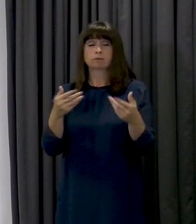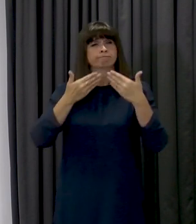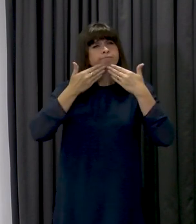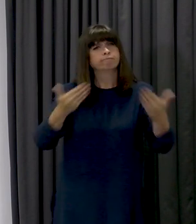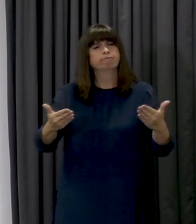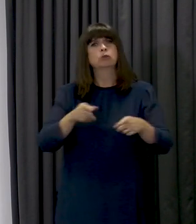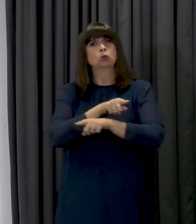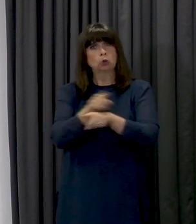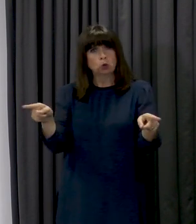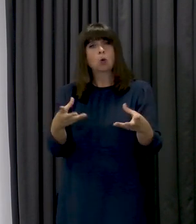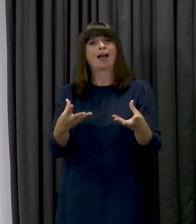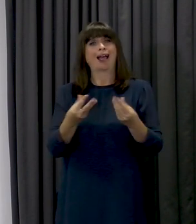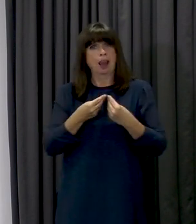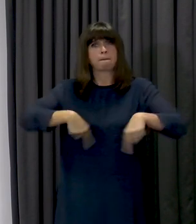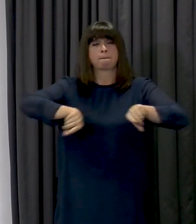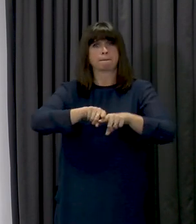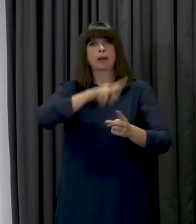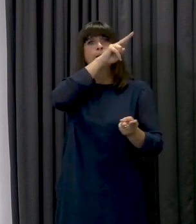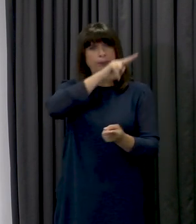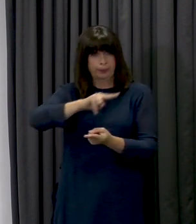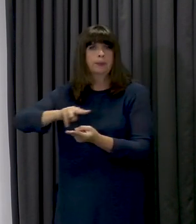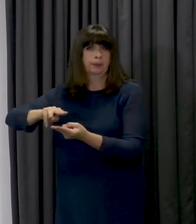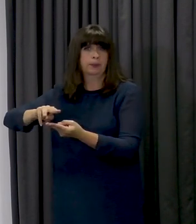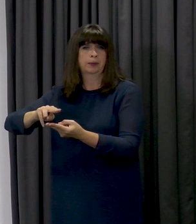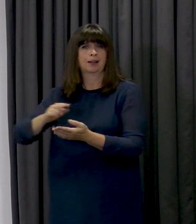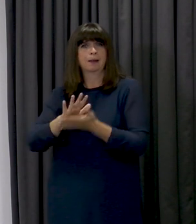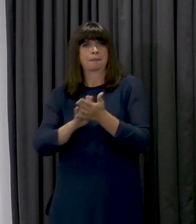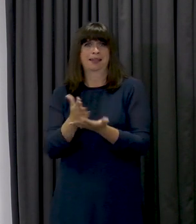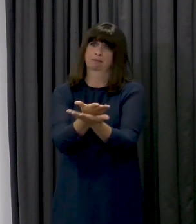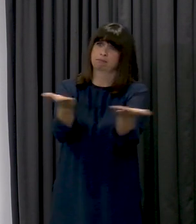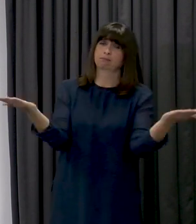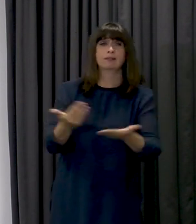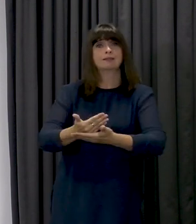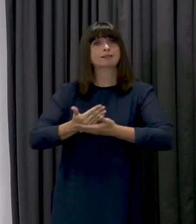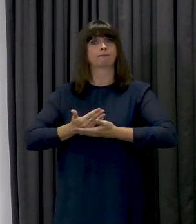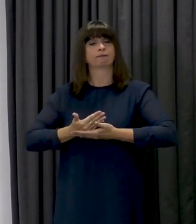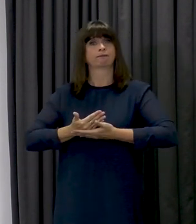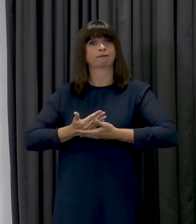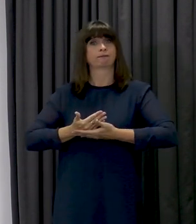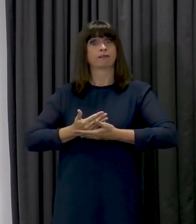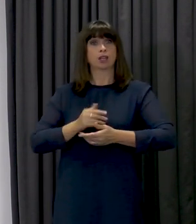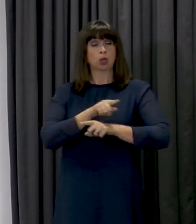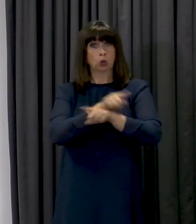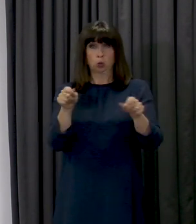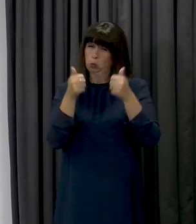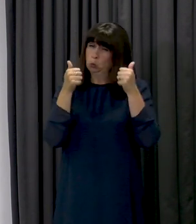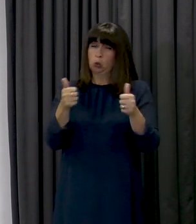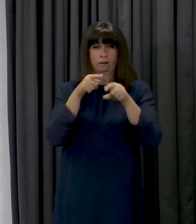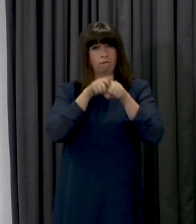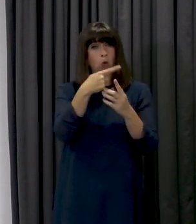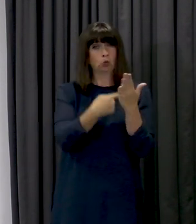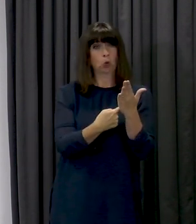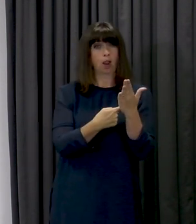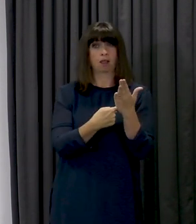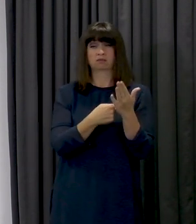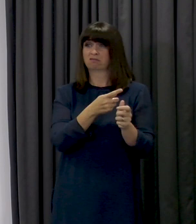the spread of the virus and to protect people, ensuring we can go on lifting restrictions